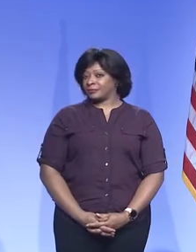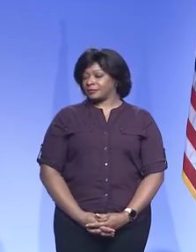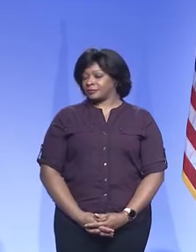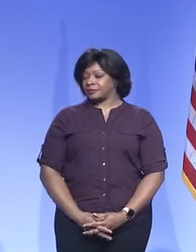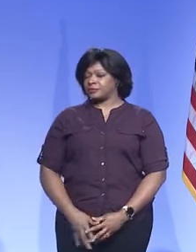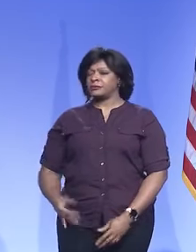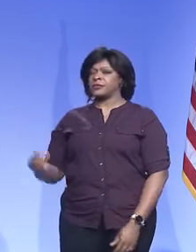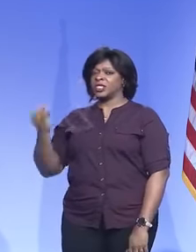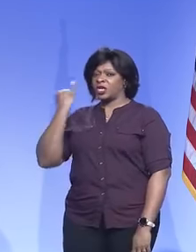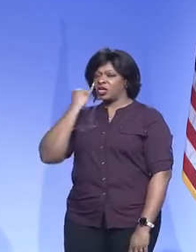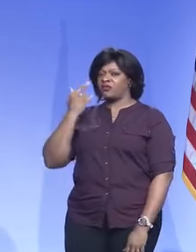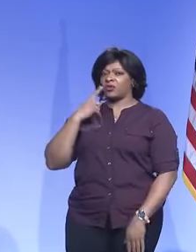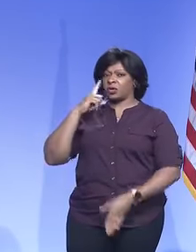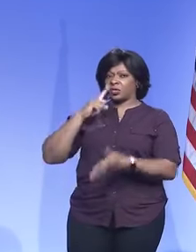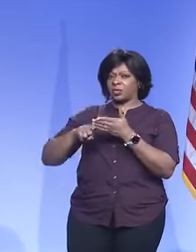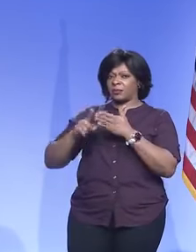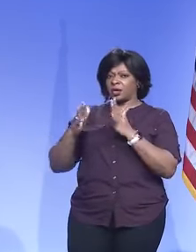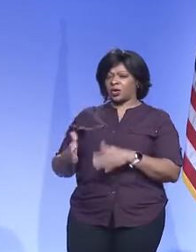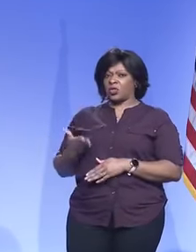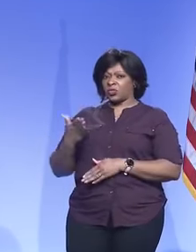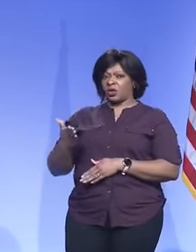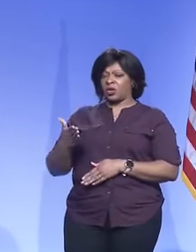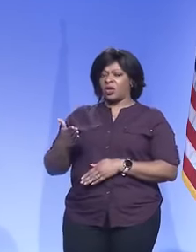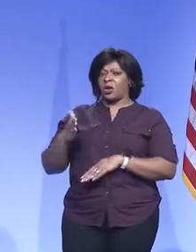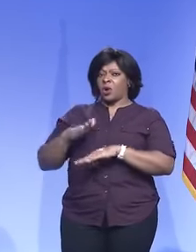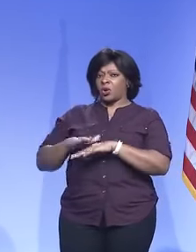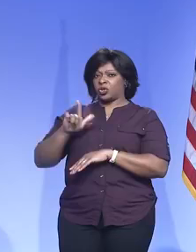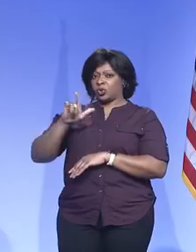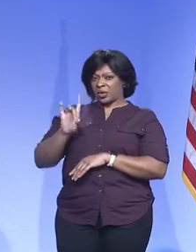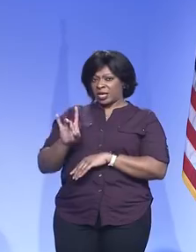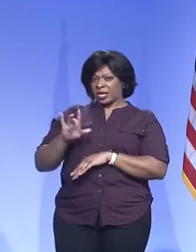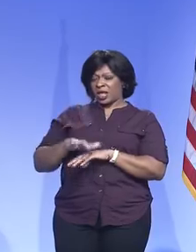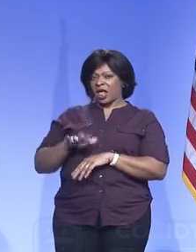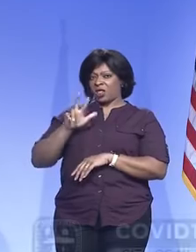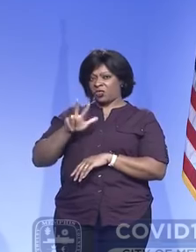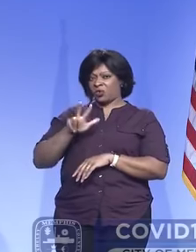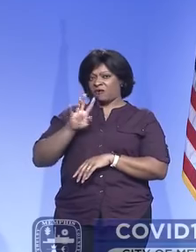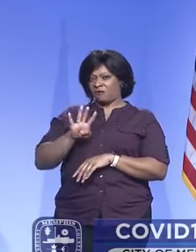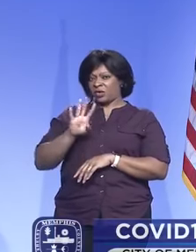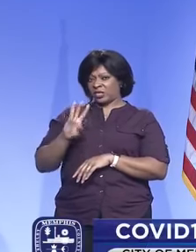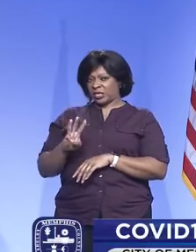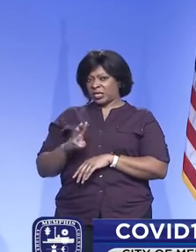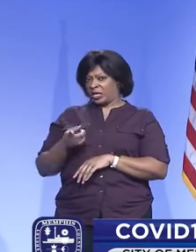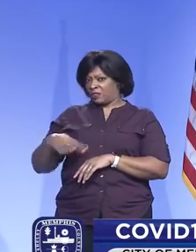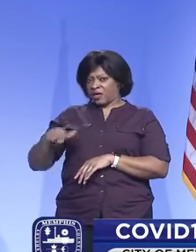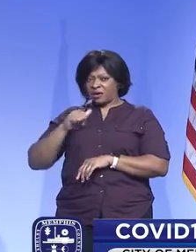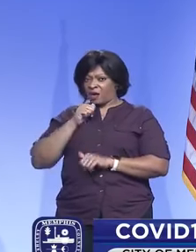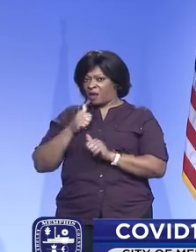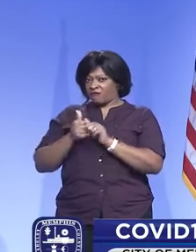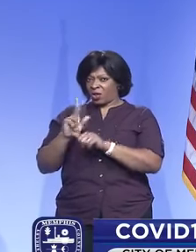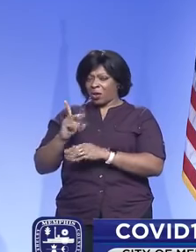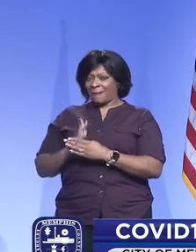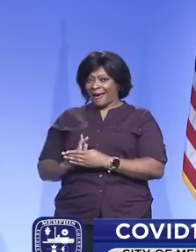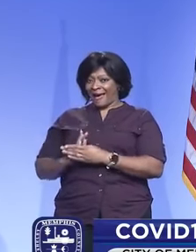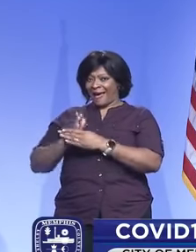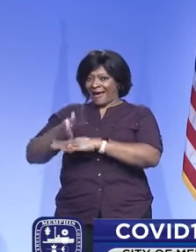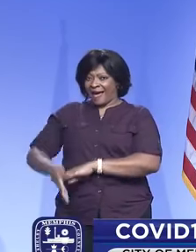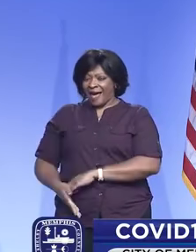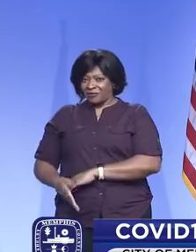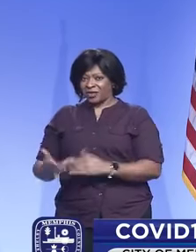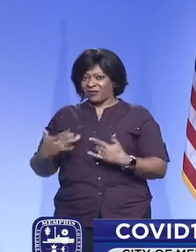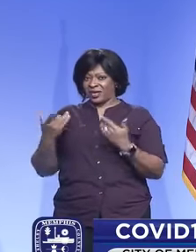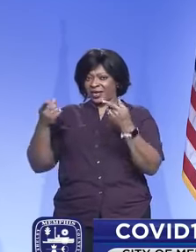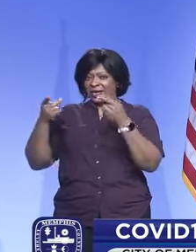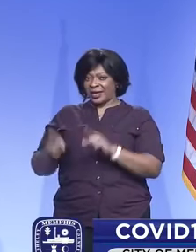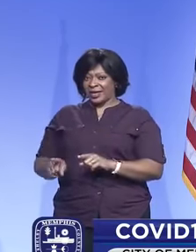If you're saying your inspectors were there, here's my follow-up, on the 28th at 3:46, did they not follow up when the event actually began,